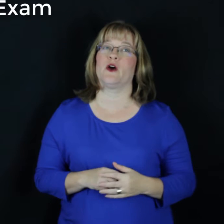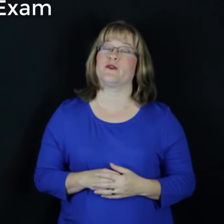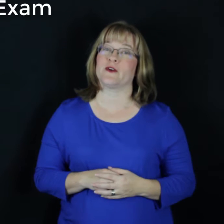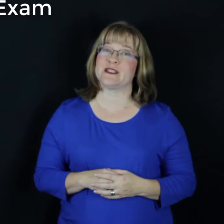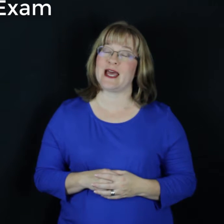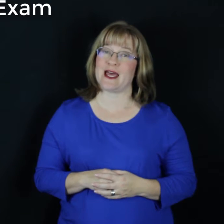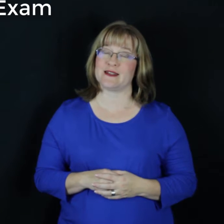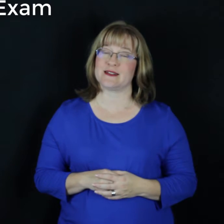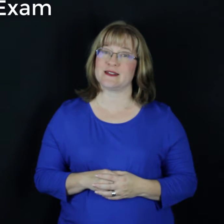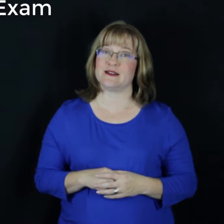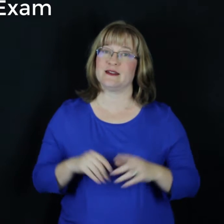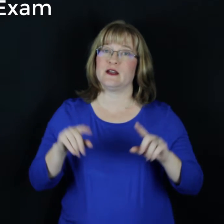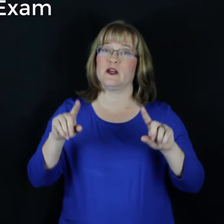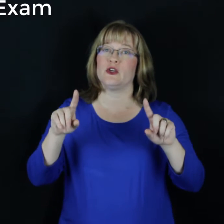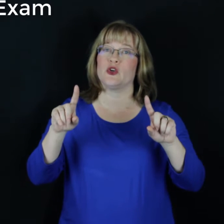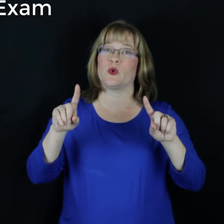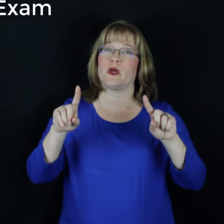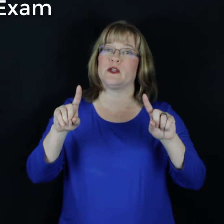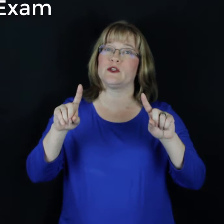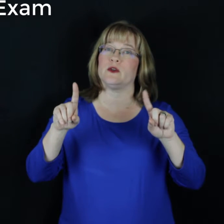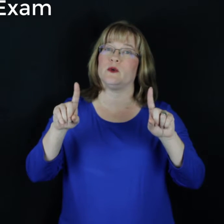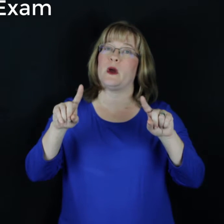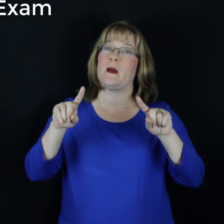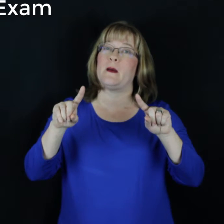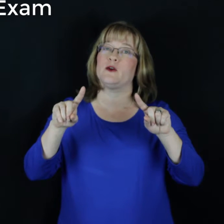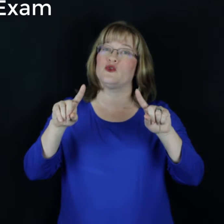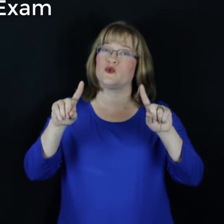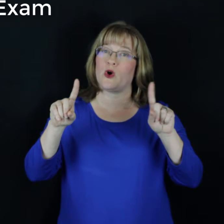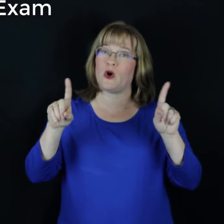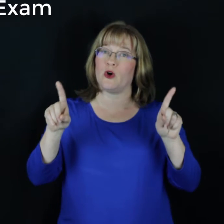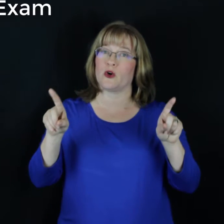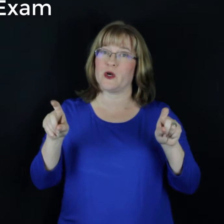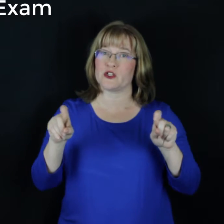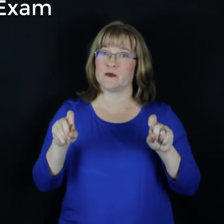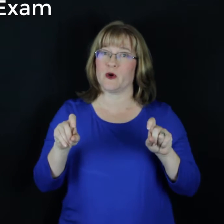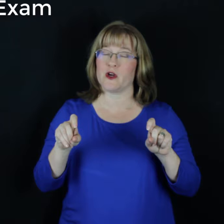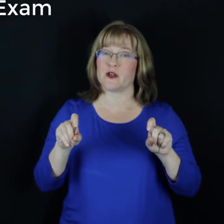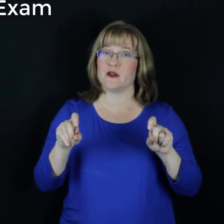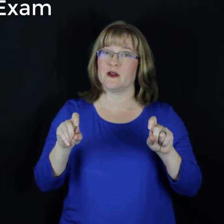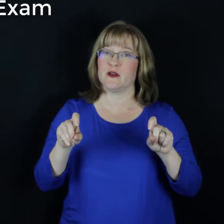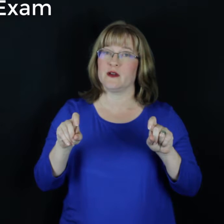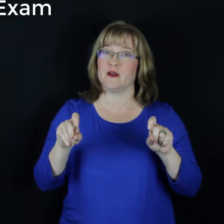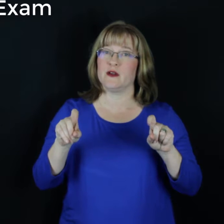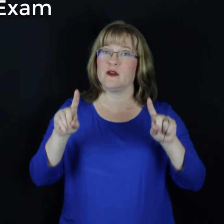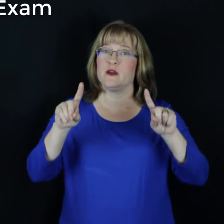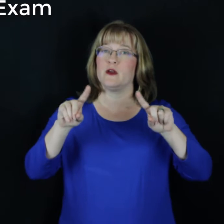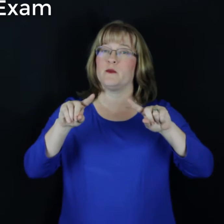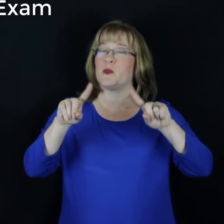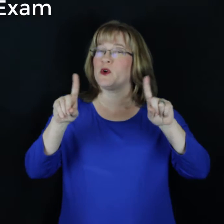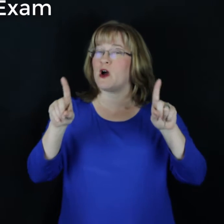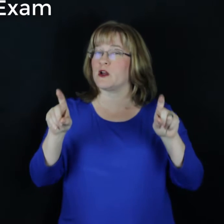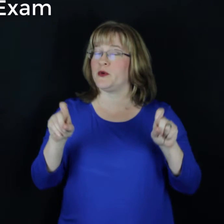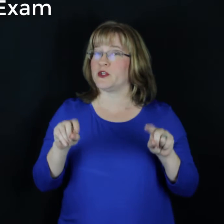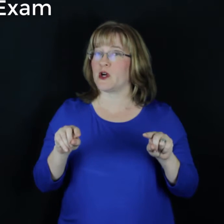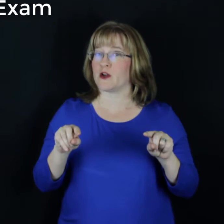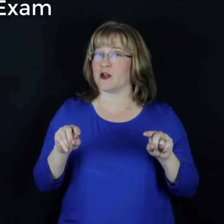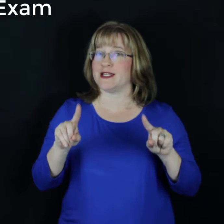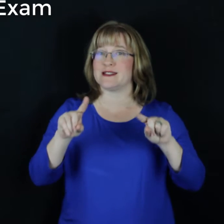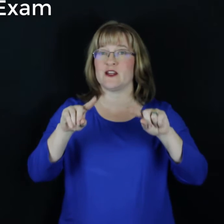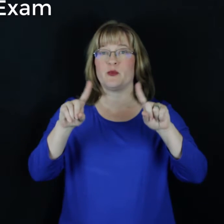For test, you're going to draw a question mark. We're not going to put the dot on it. Instead of